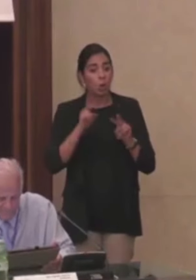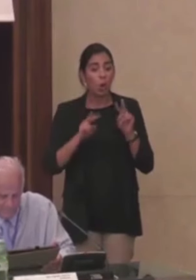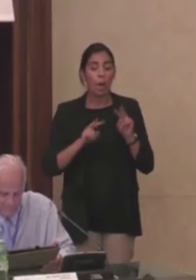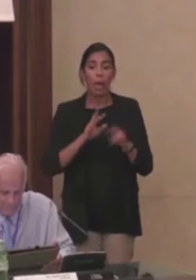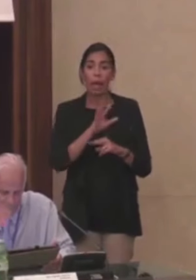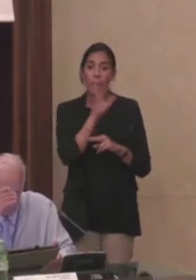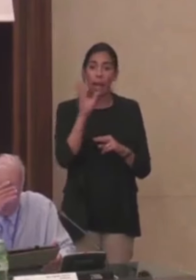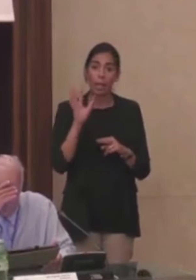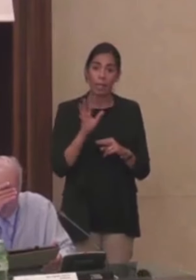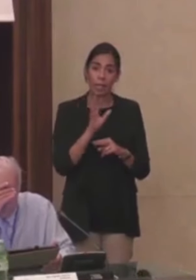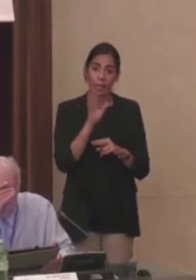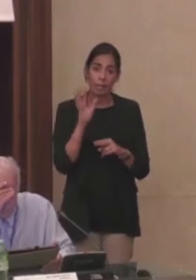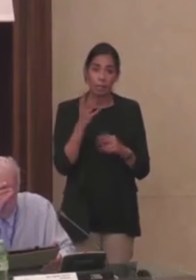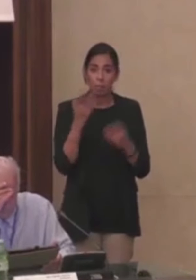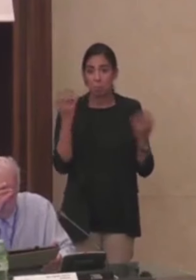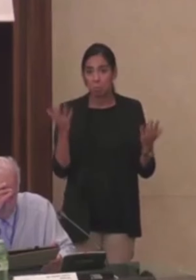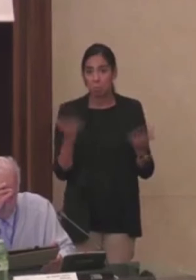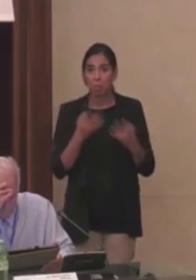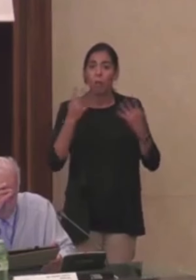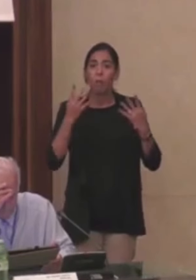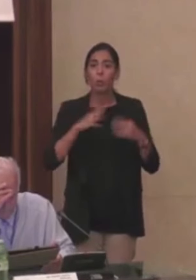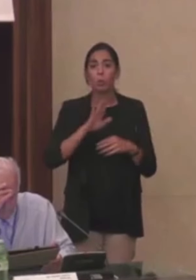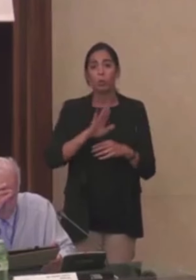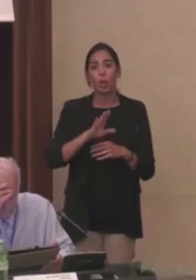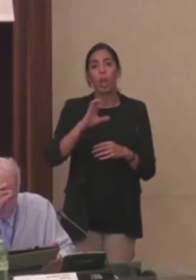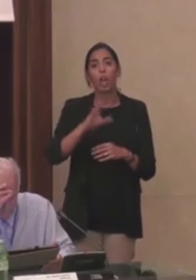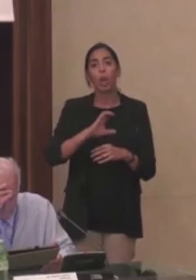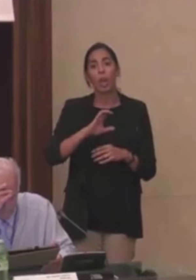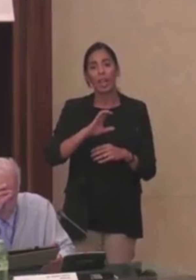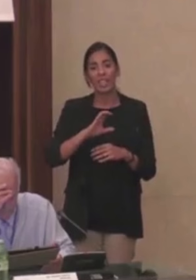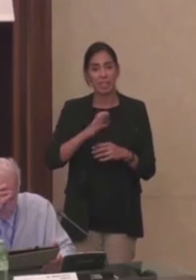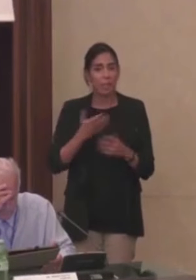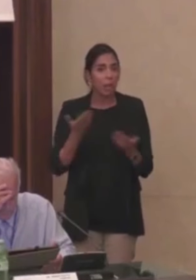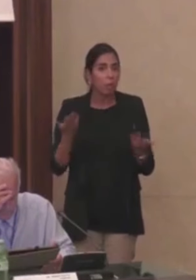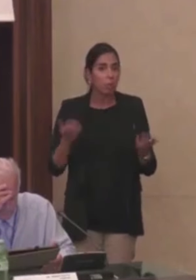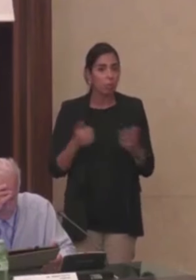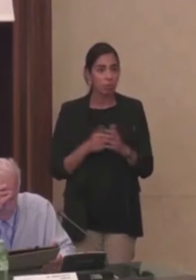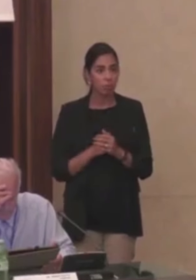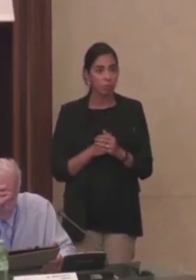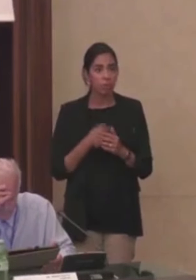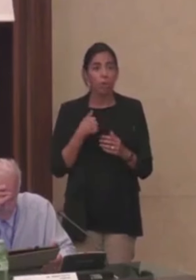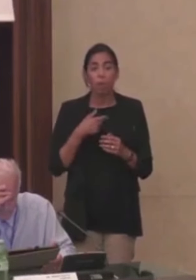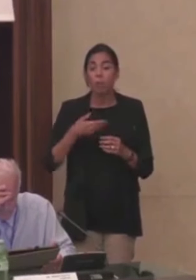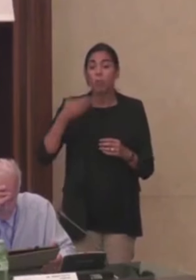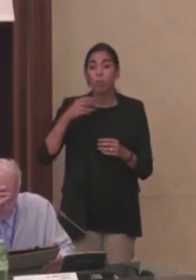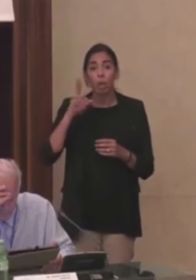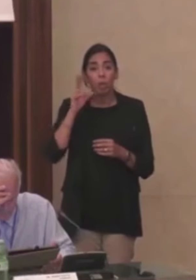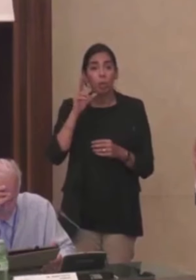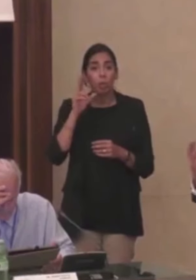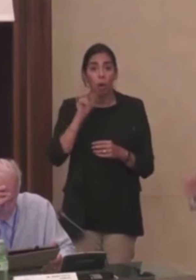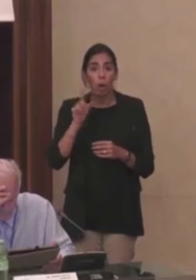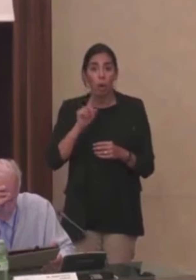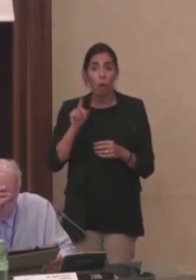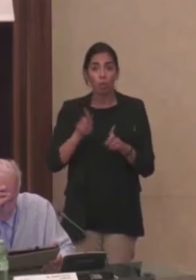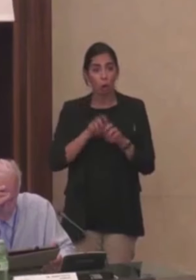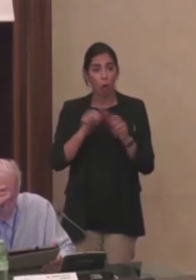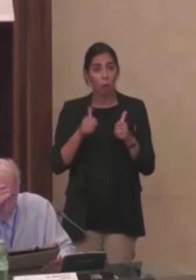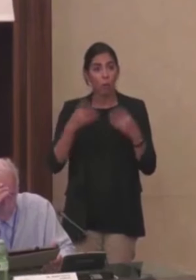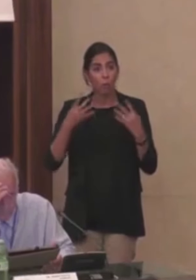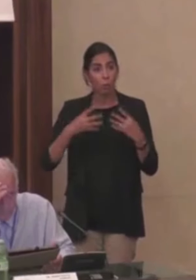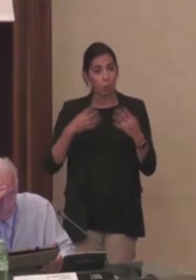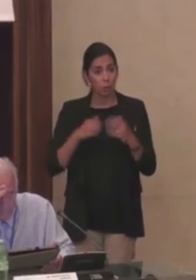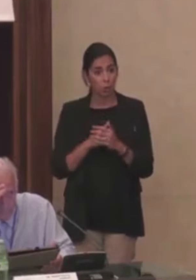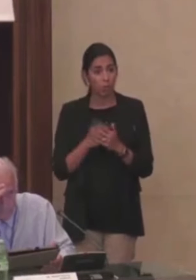And through these data, we will be able to control the use of Dromexin, for example, which I didn't